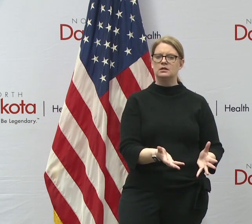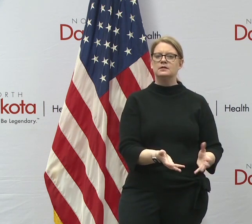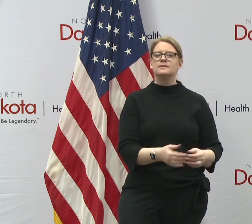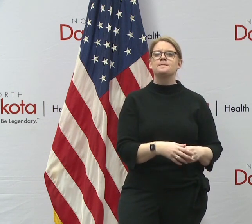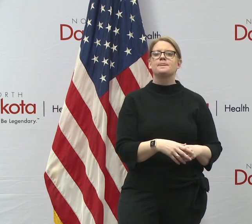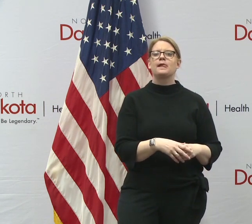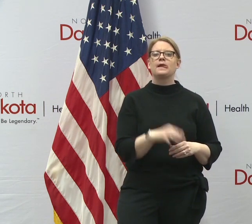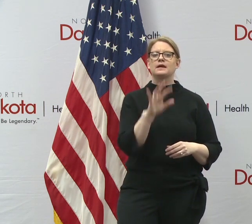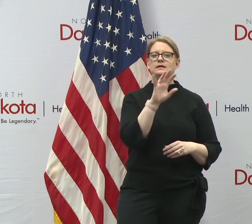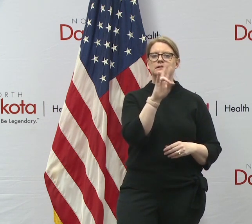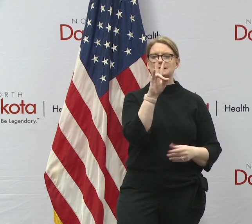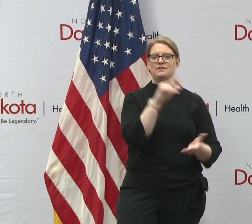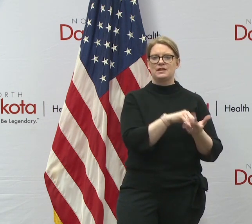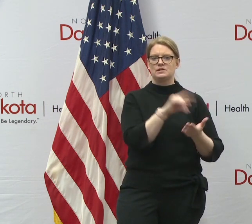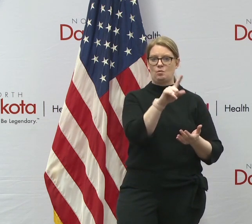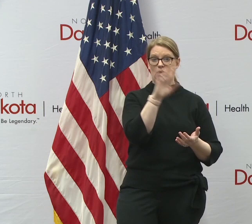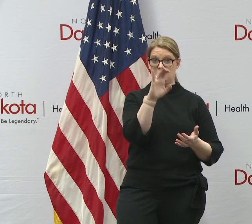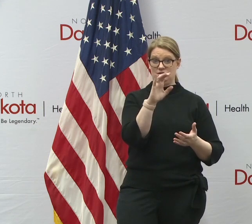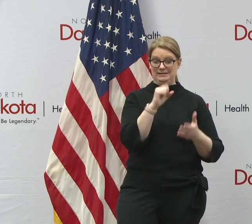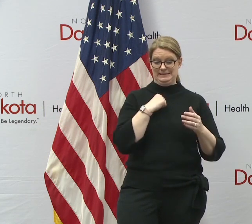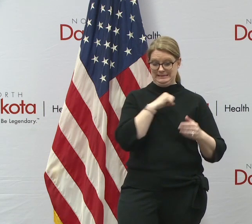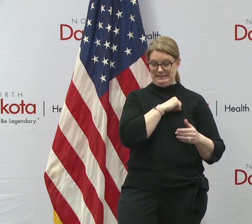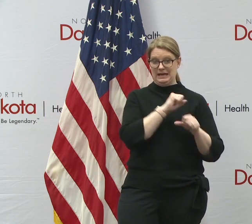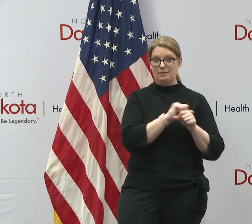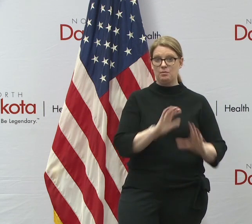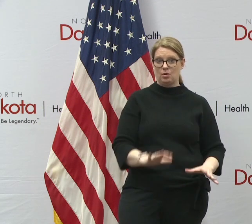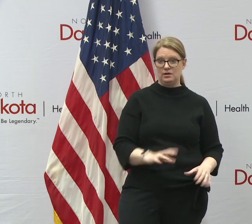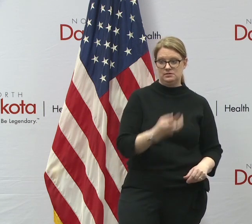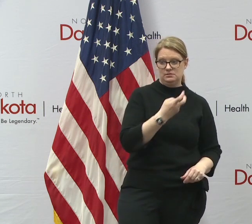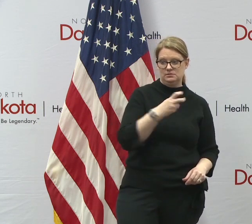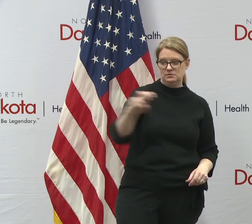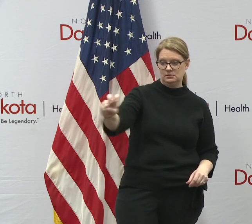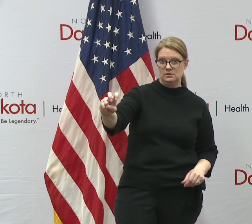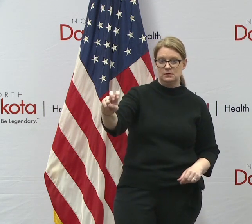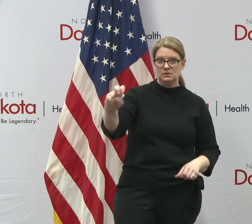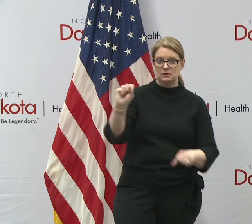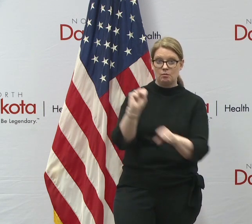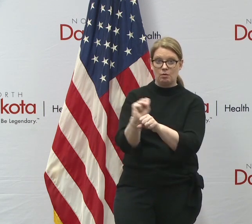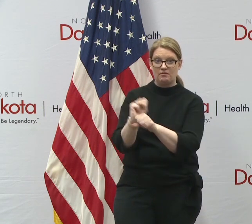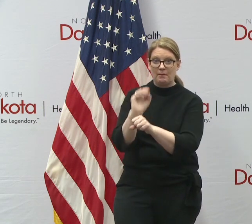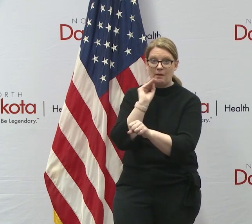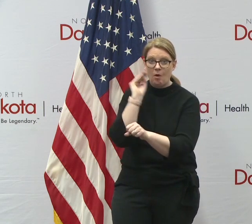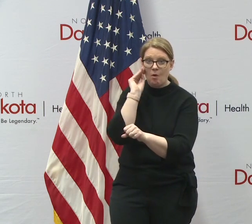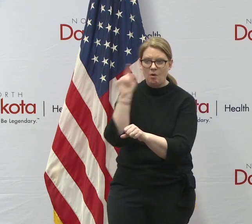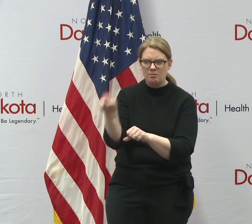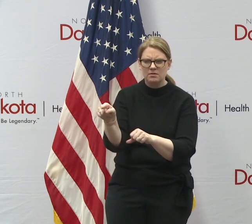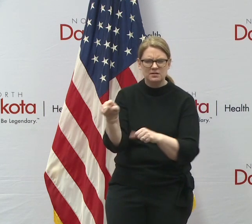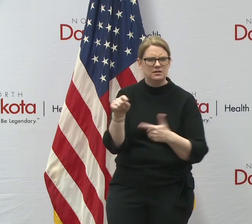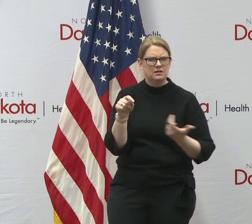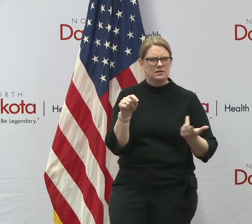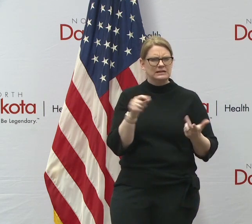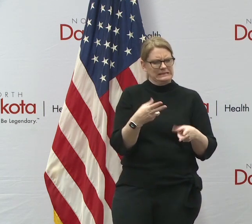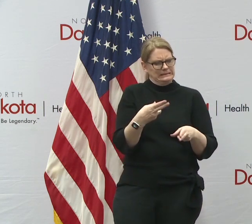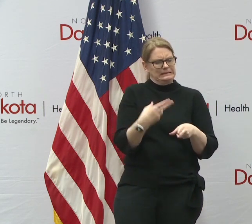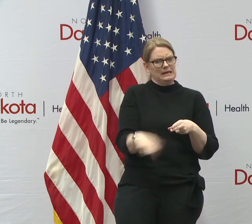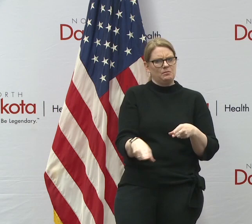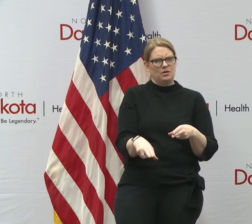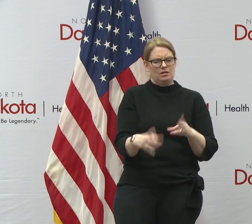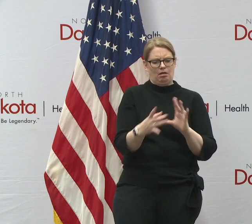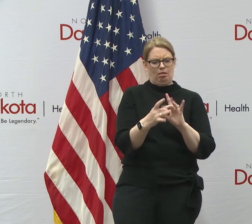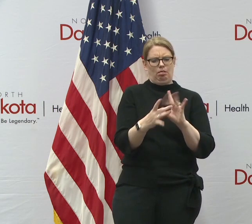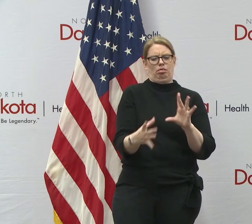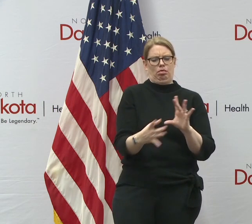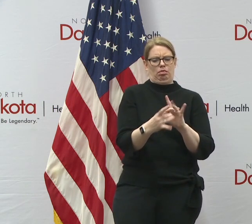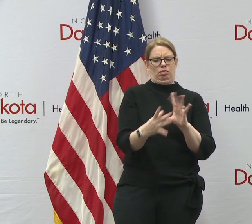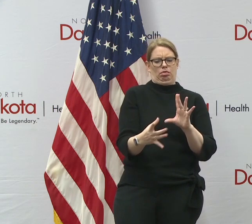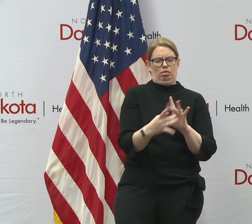took 7,100 state employees and moved them all starting from working from home, that we did have a temporary issue for